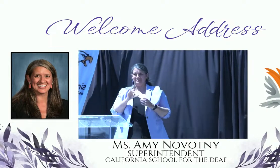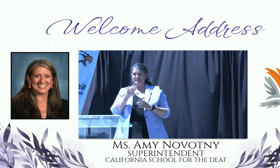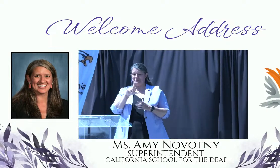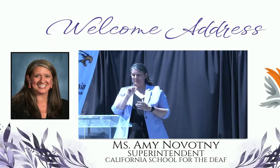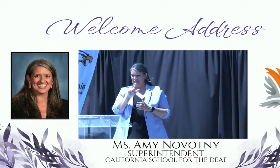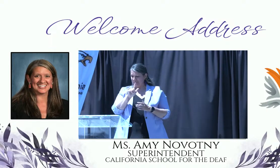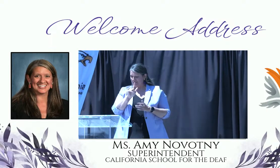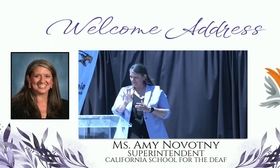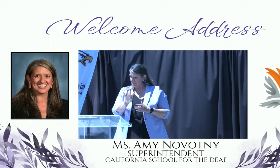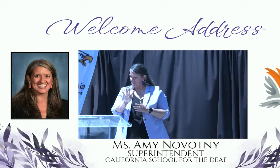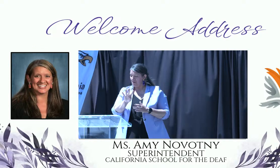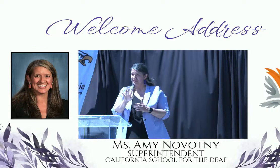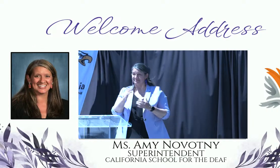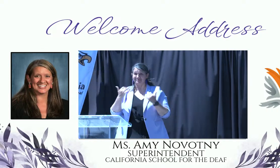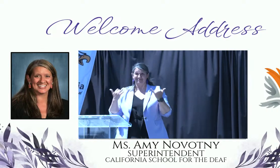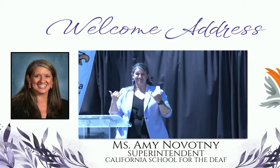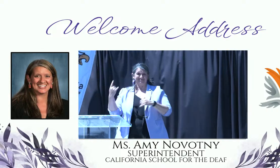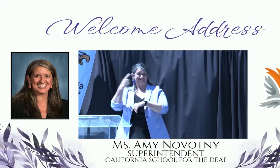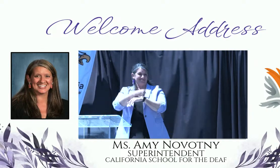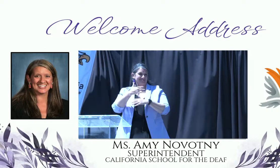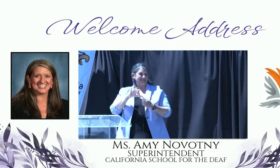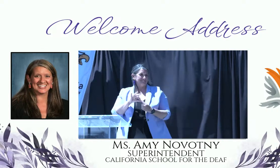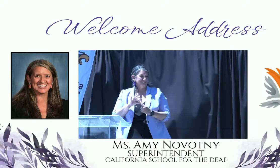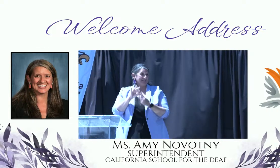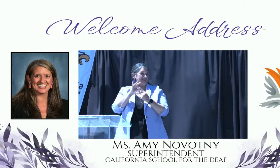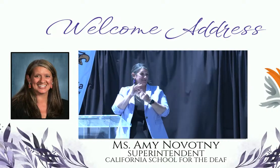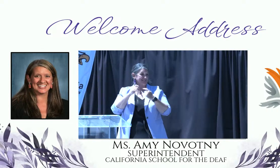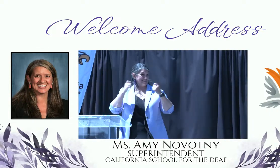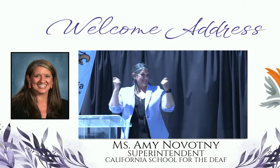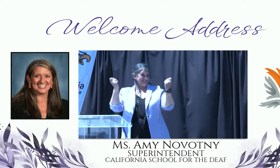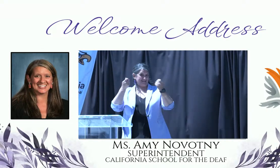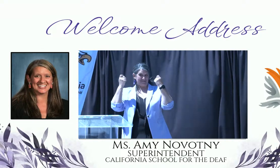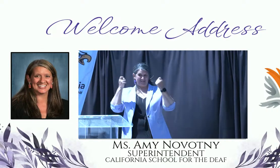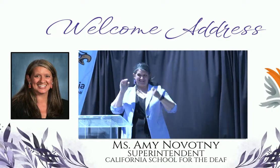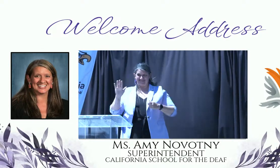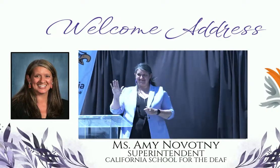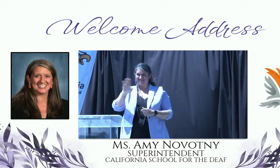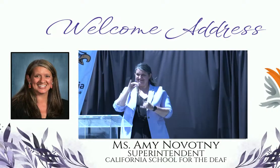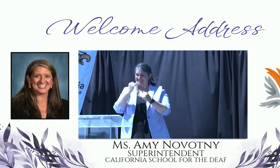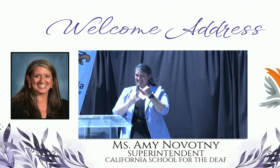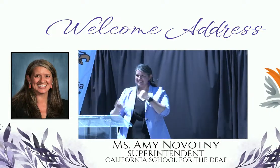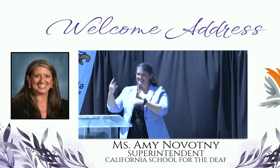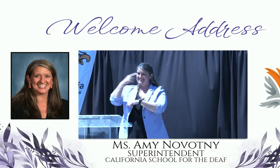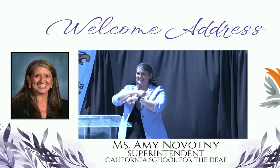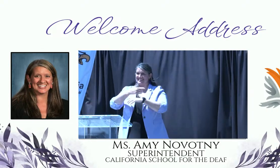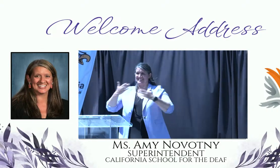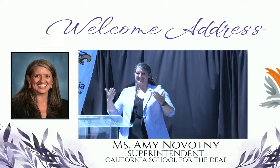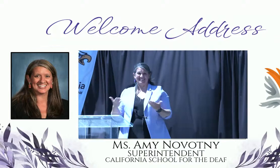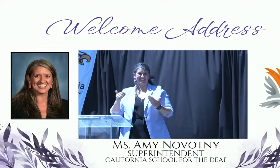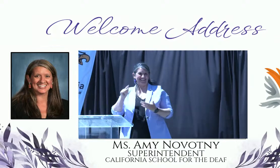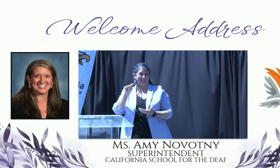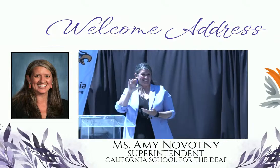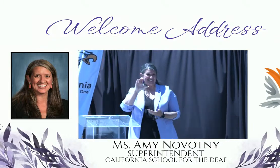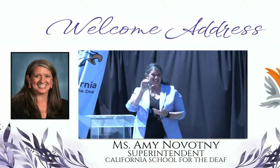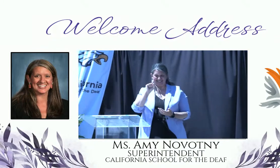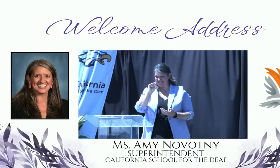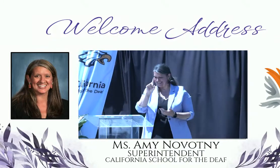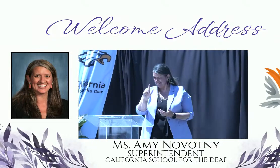and especially the class of 2024 who are here today for this special celebration of your last day here